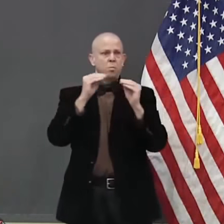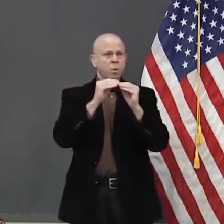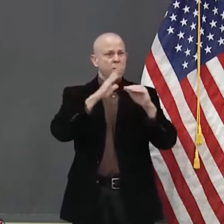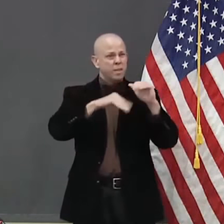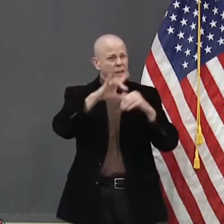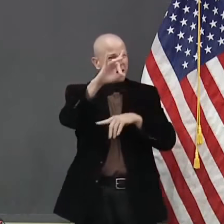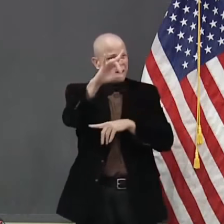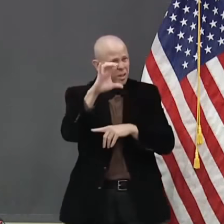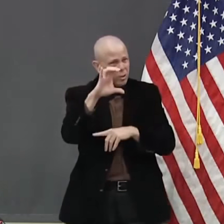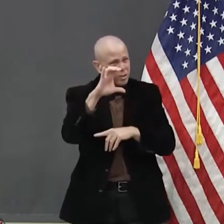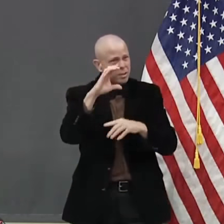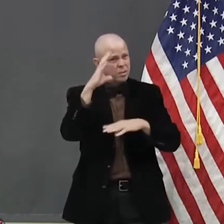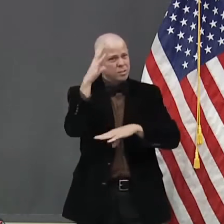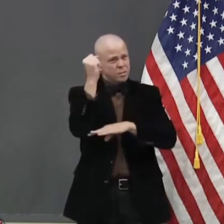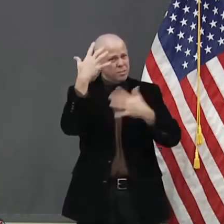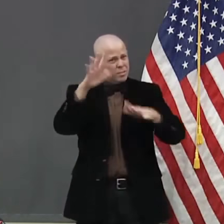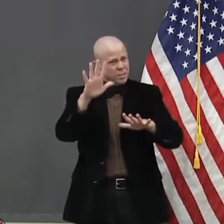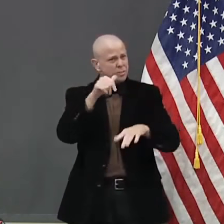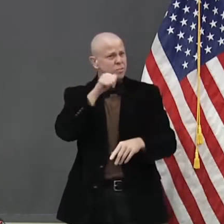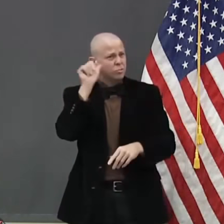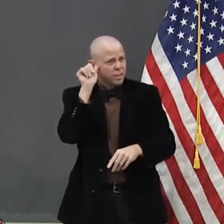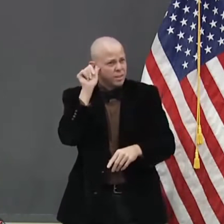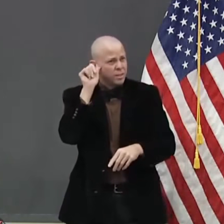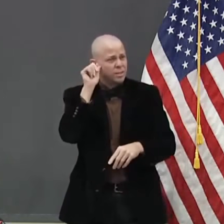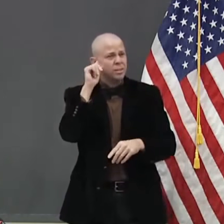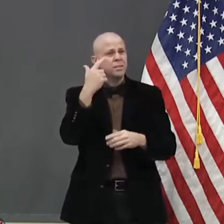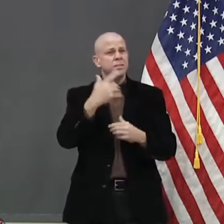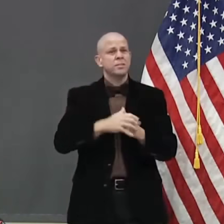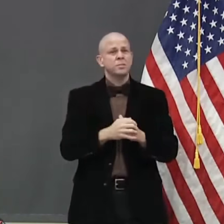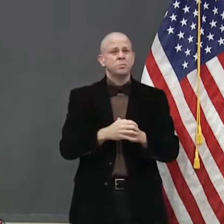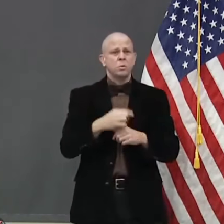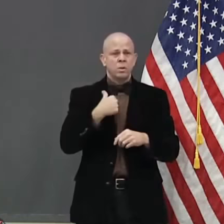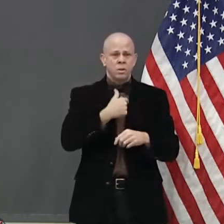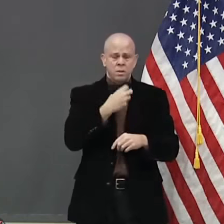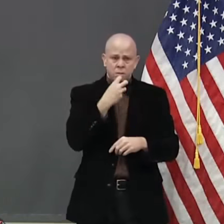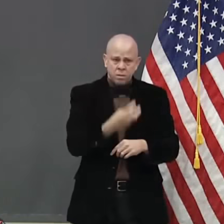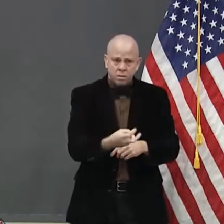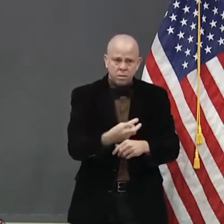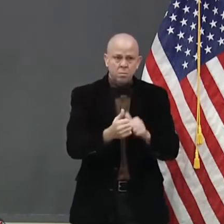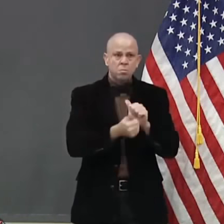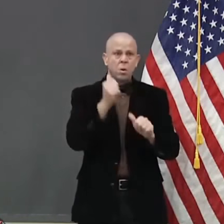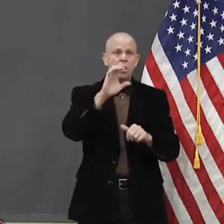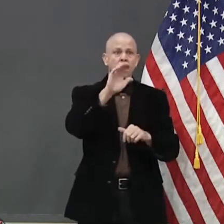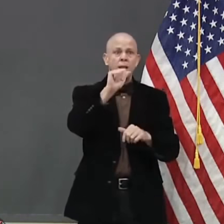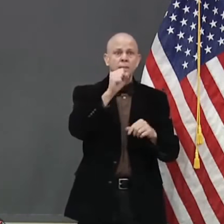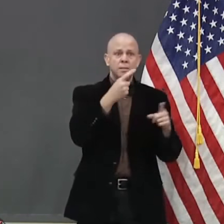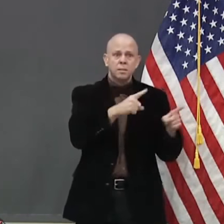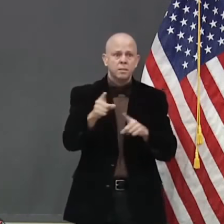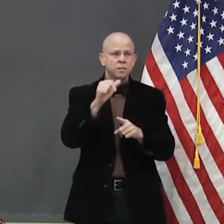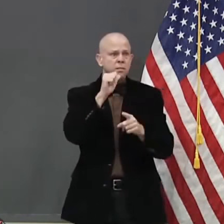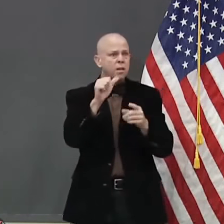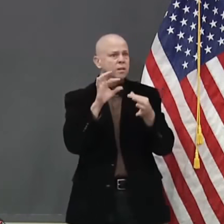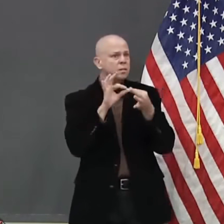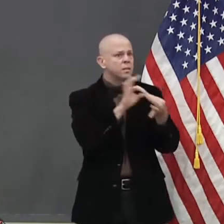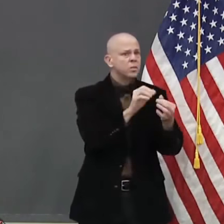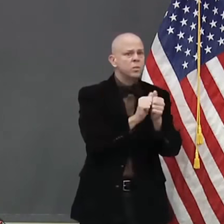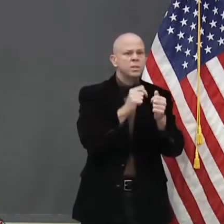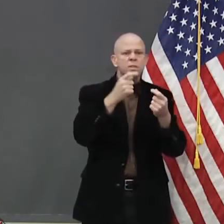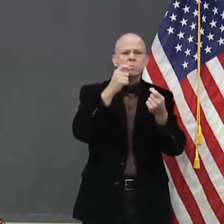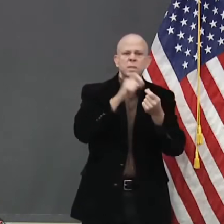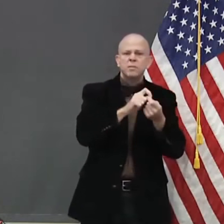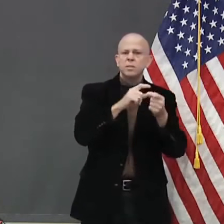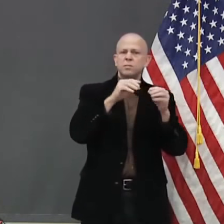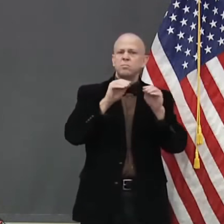800 yesterday. It's alarming that the majority of these cases are not linked to any specific